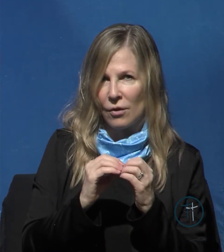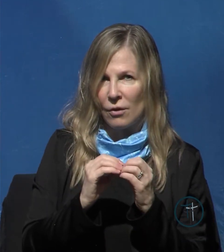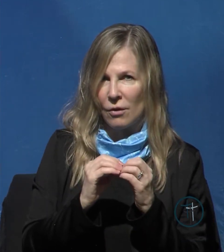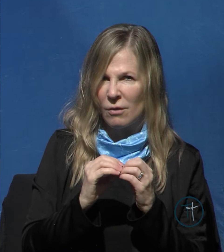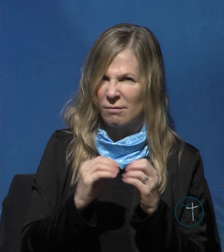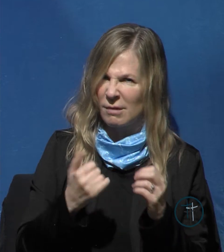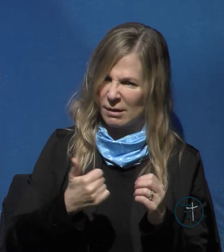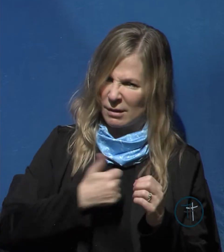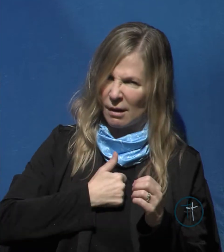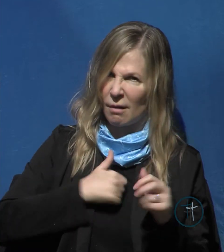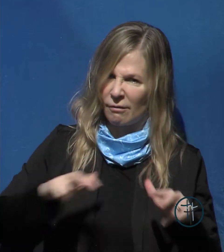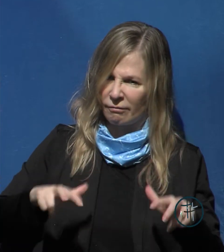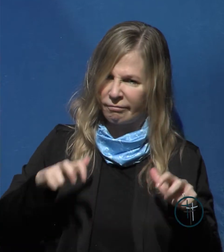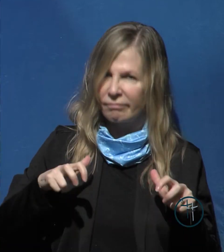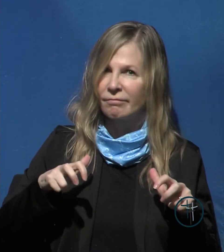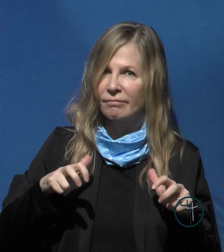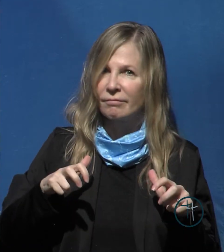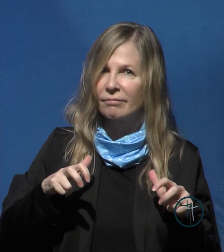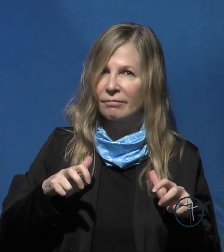Selfish.